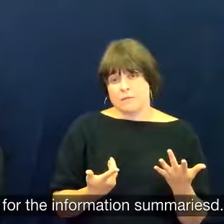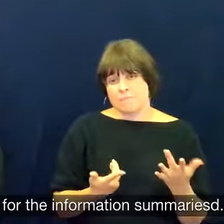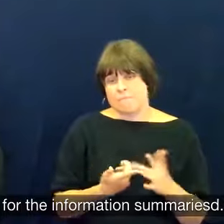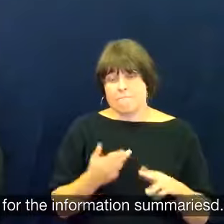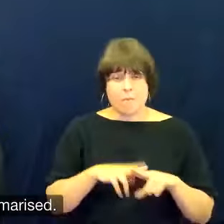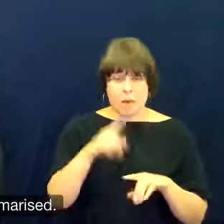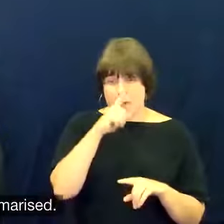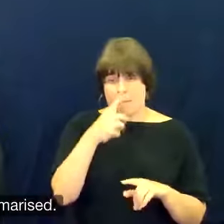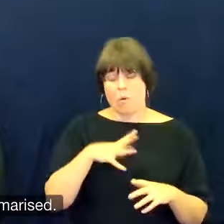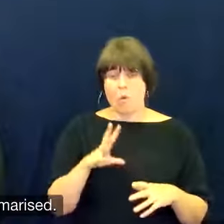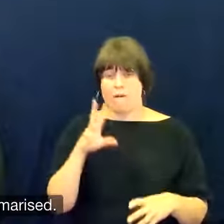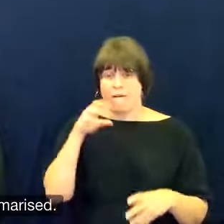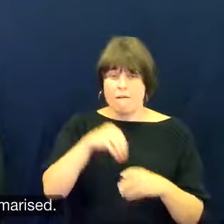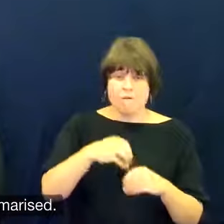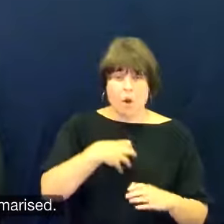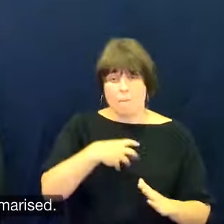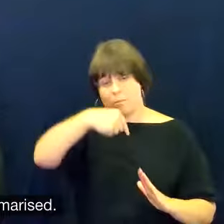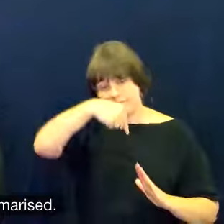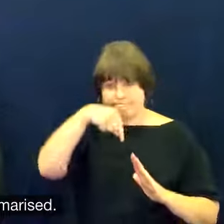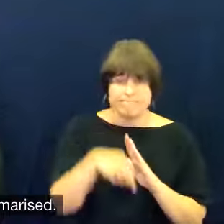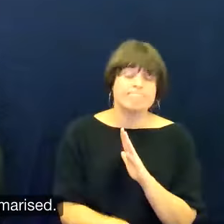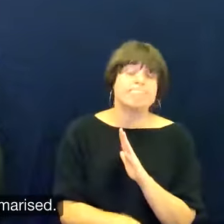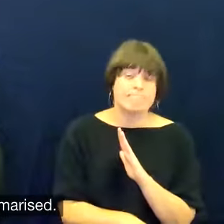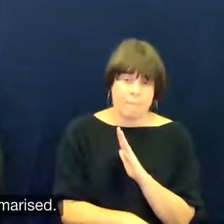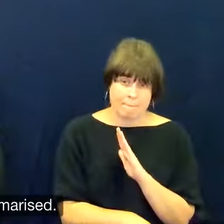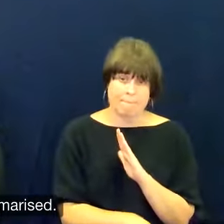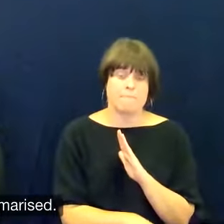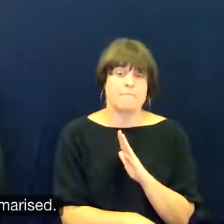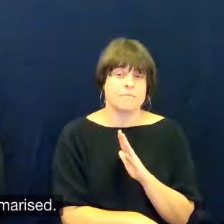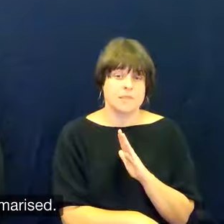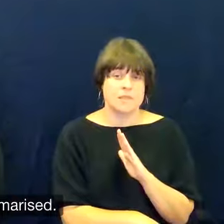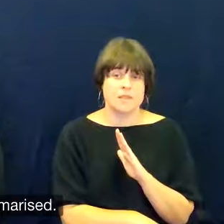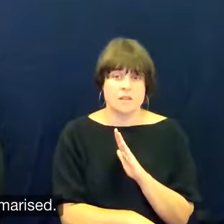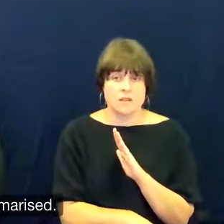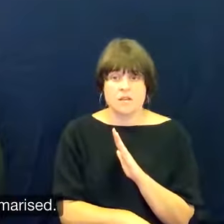if deafblind people want to be involved more in depth,